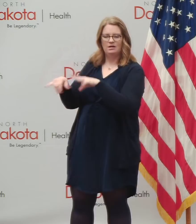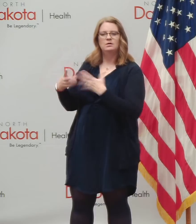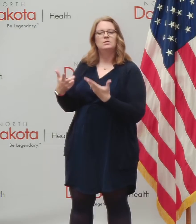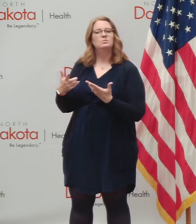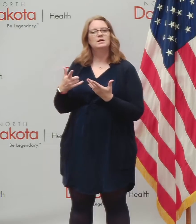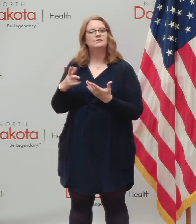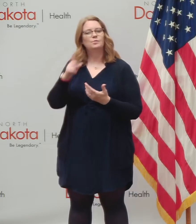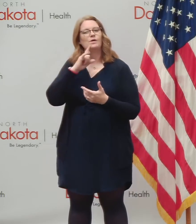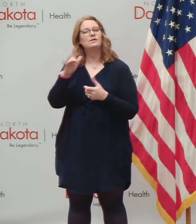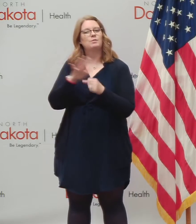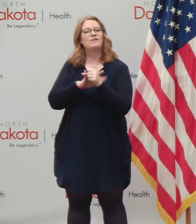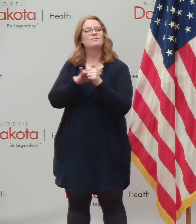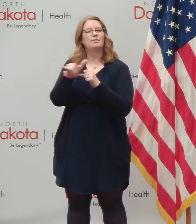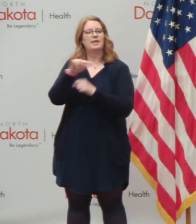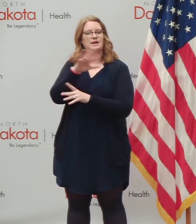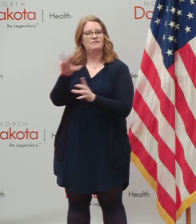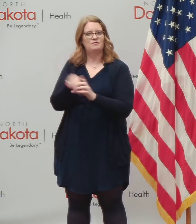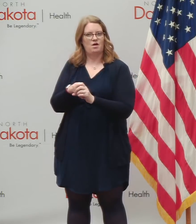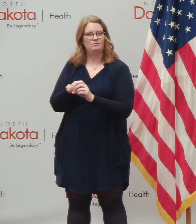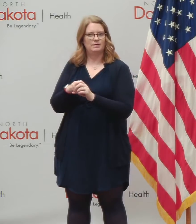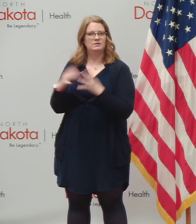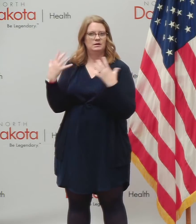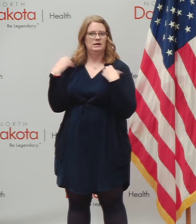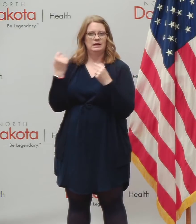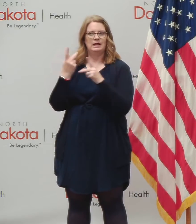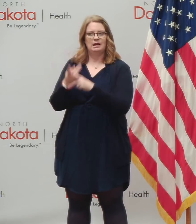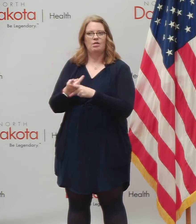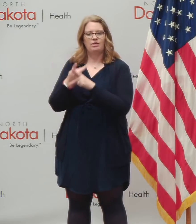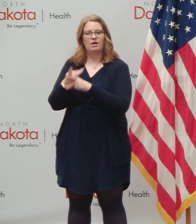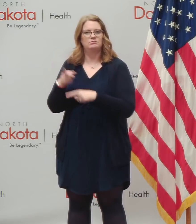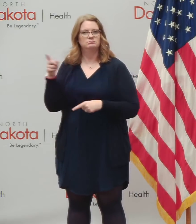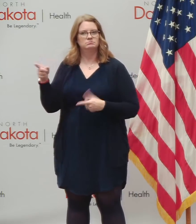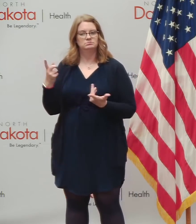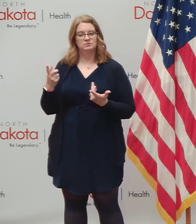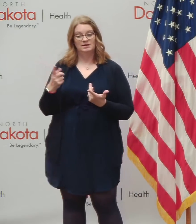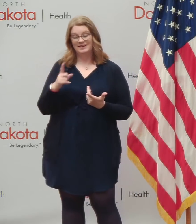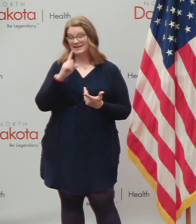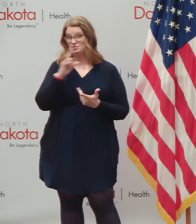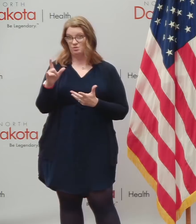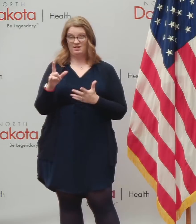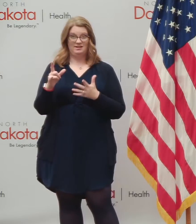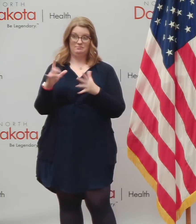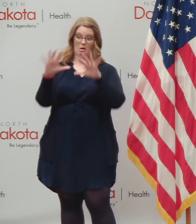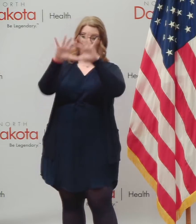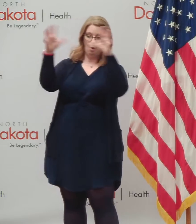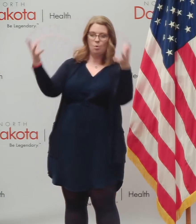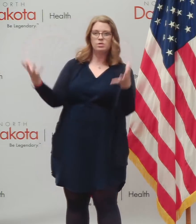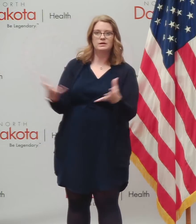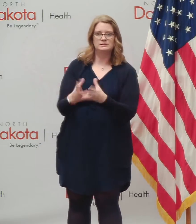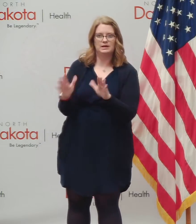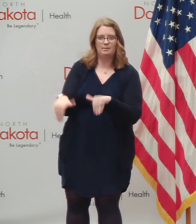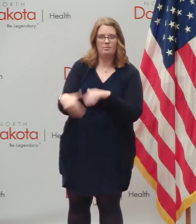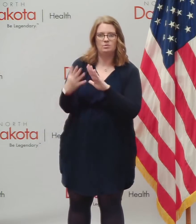of involvement from healthcare professionals throughout this. But it's, again, it's a holistic approach.